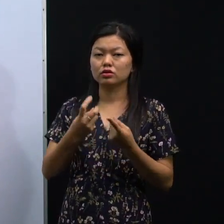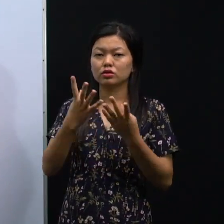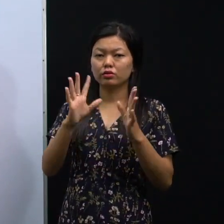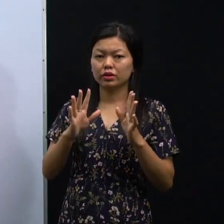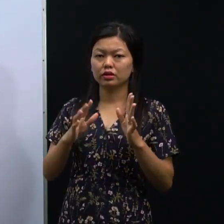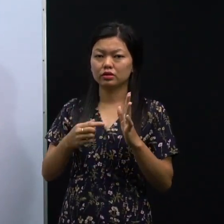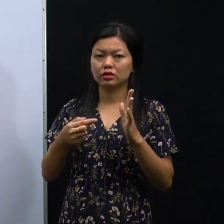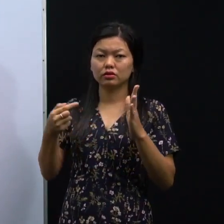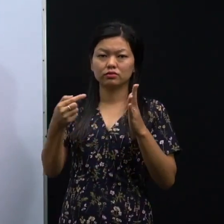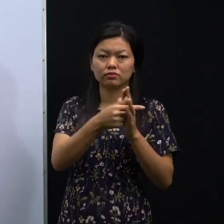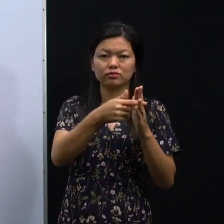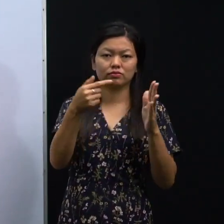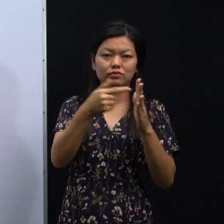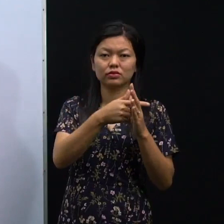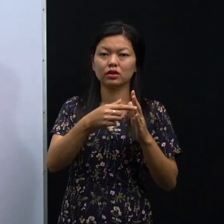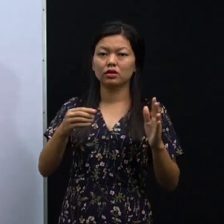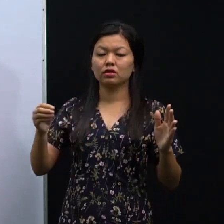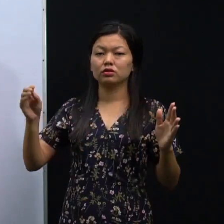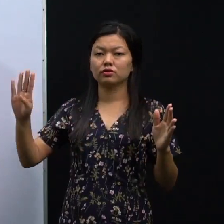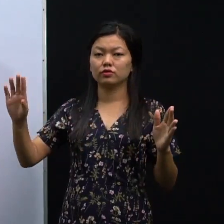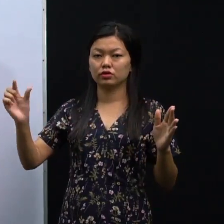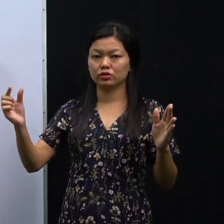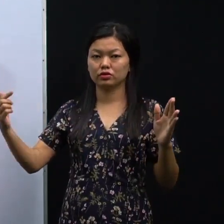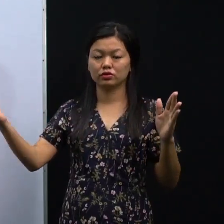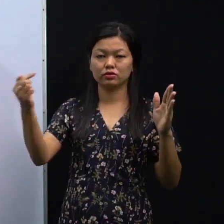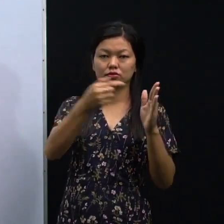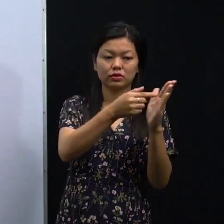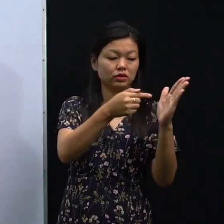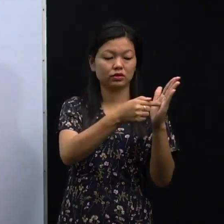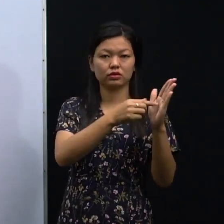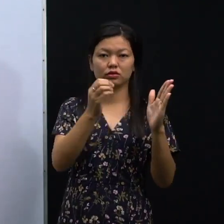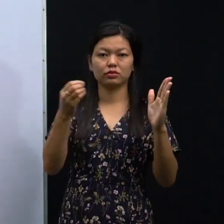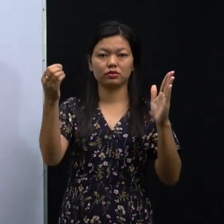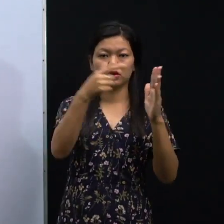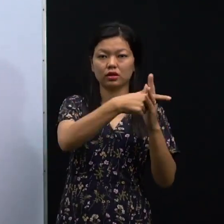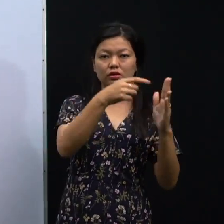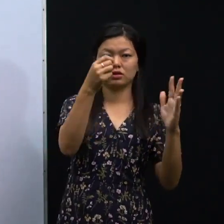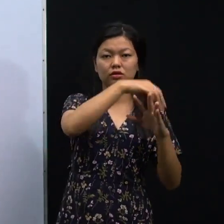went past through this thin gold foil and it hit the screen. That means